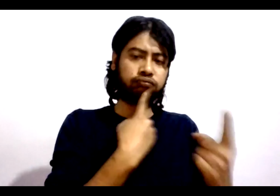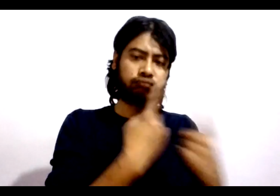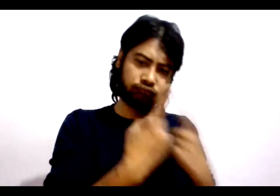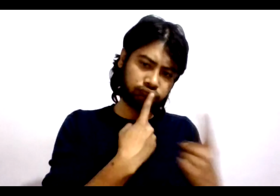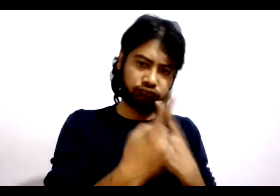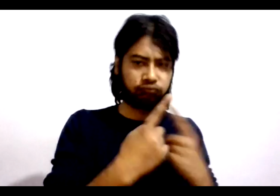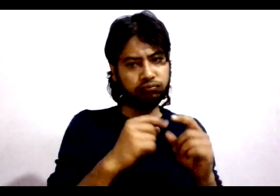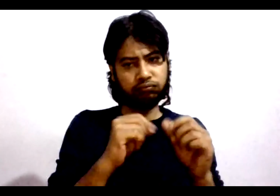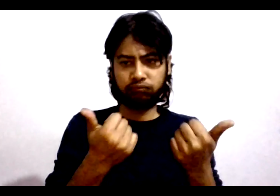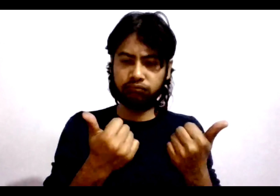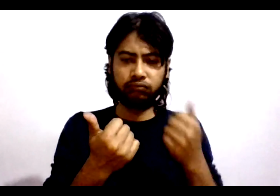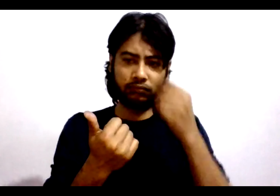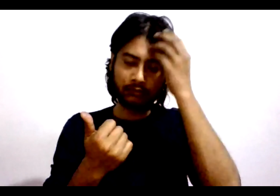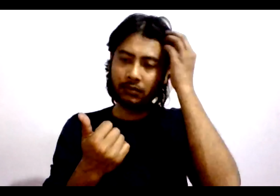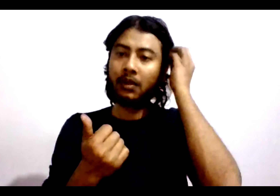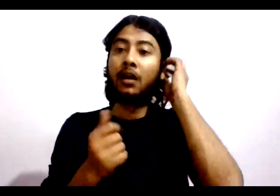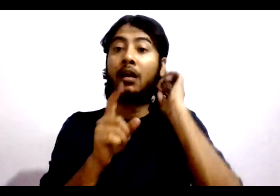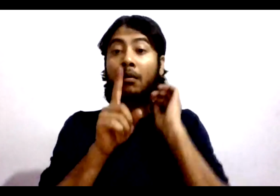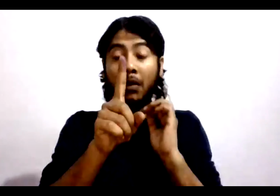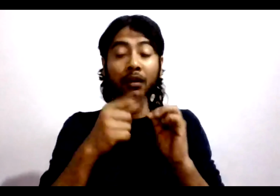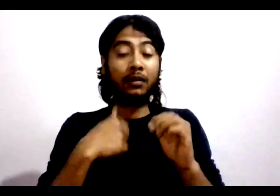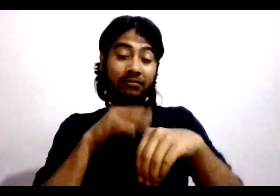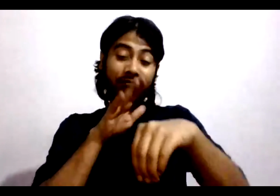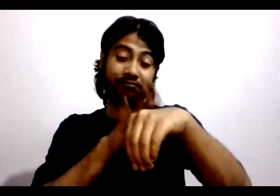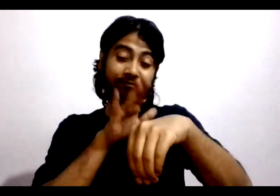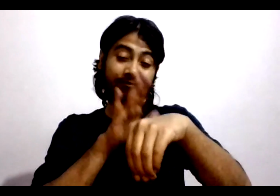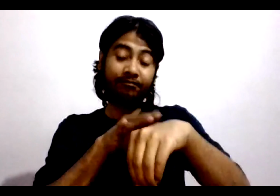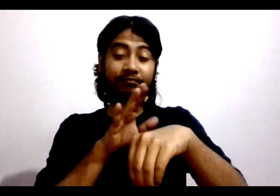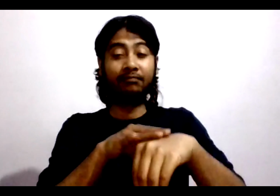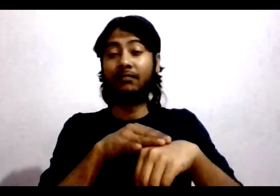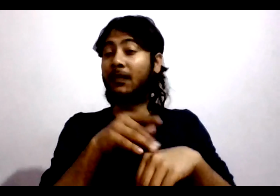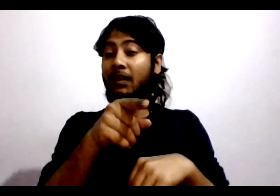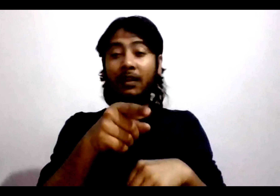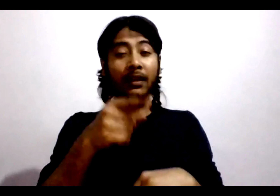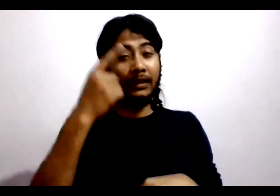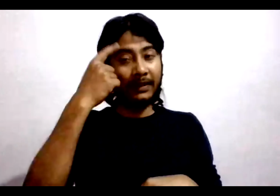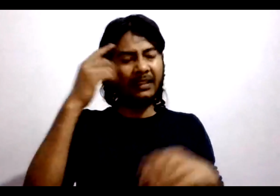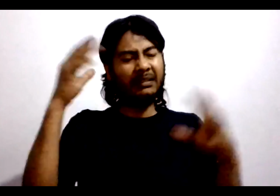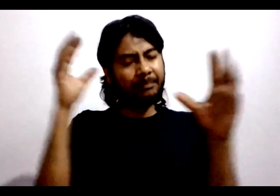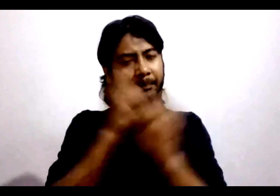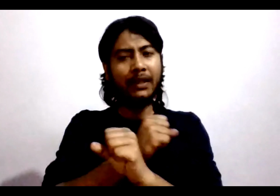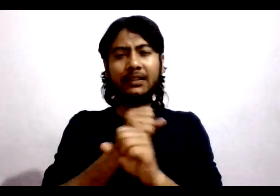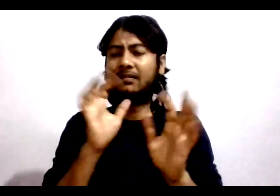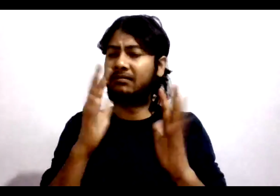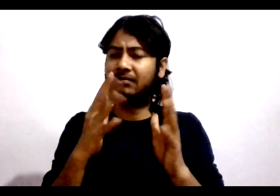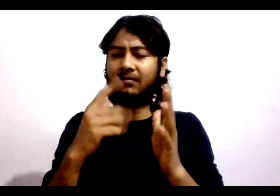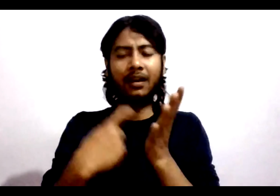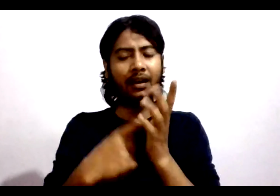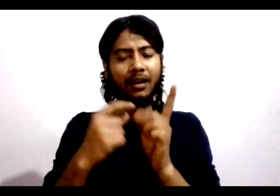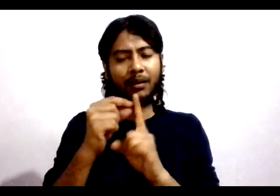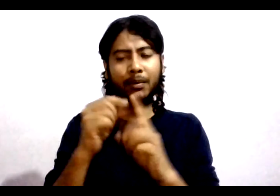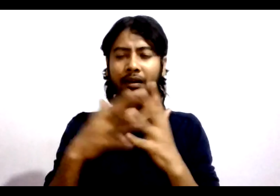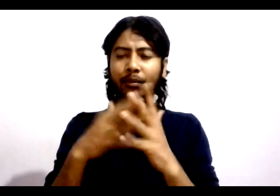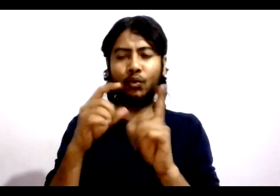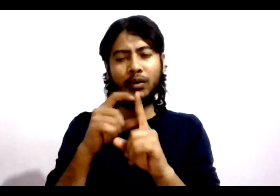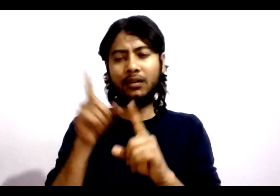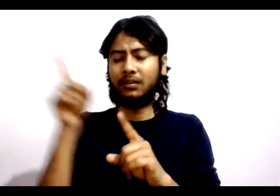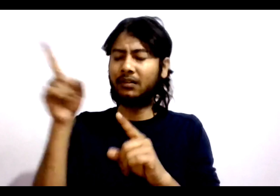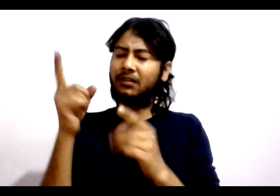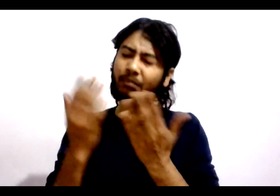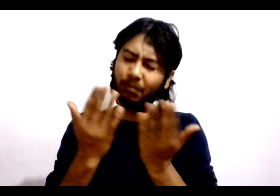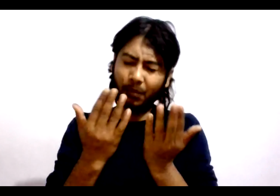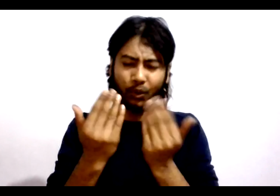find every little right and invoke that from the Central Act. And if that, and